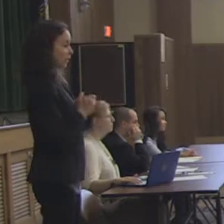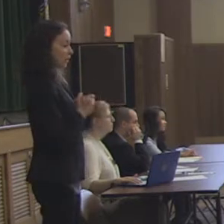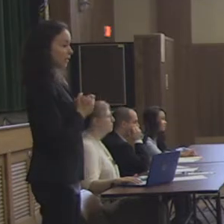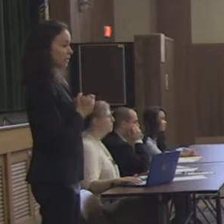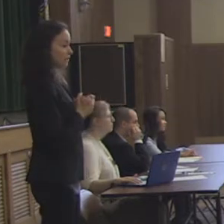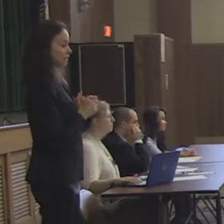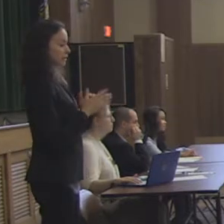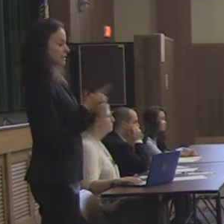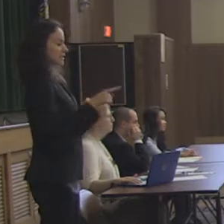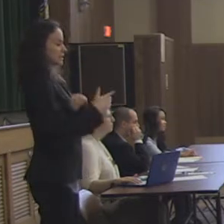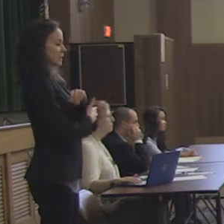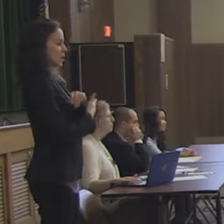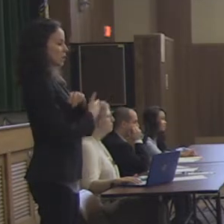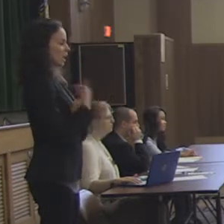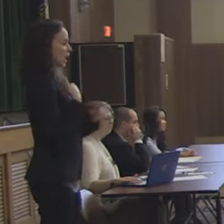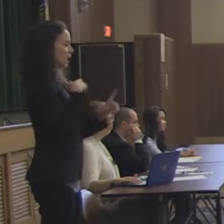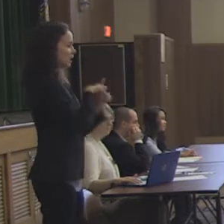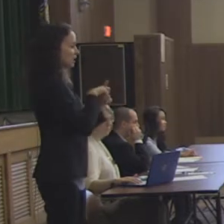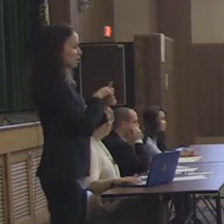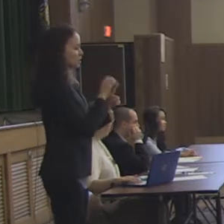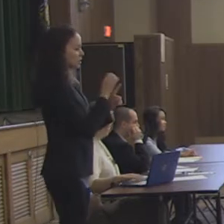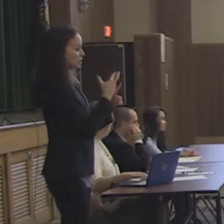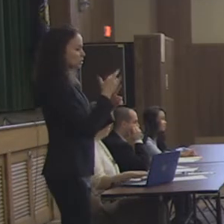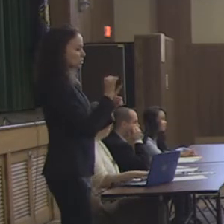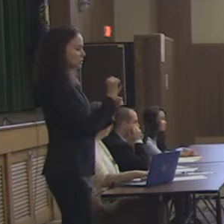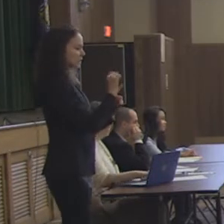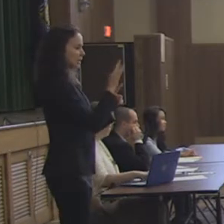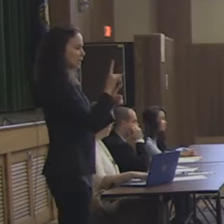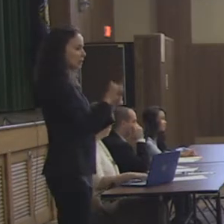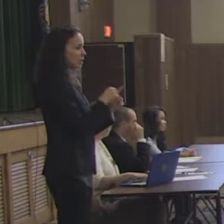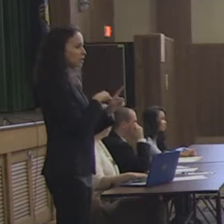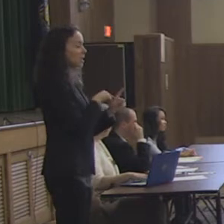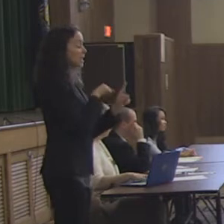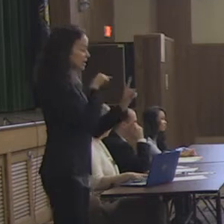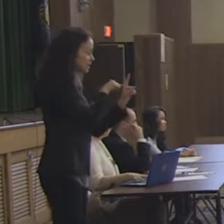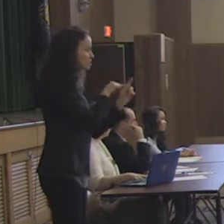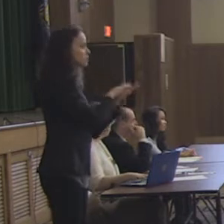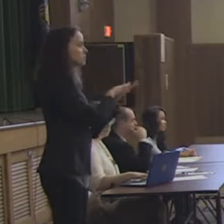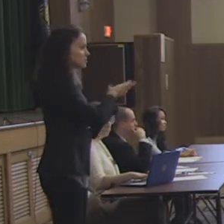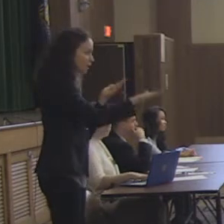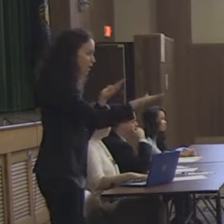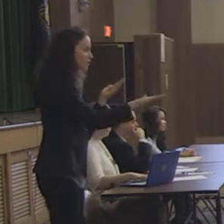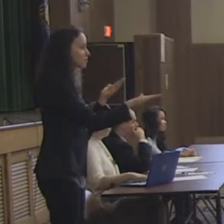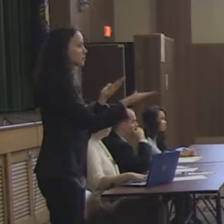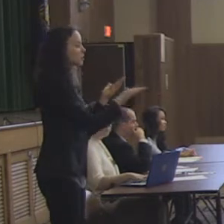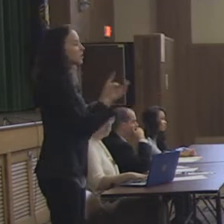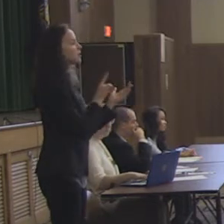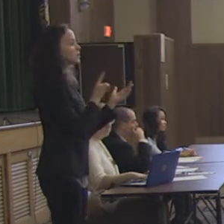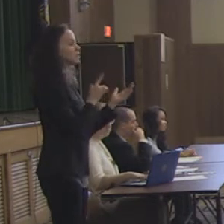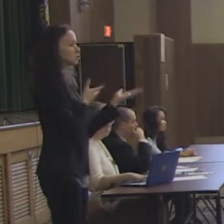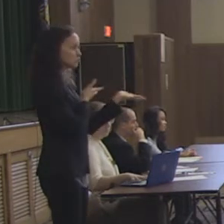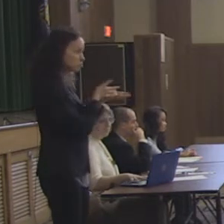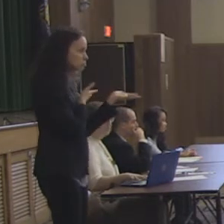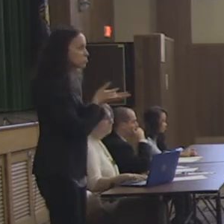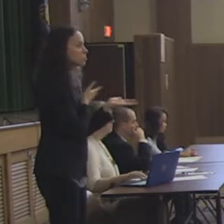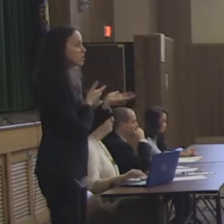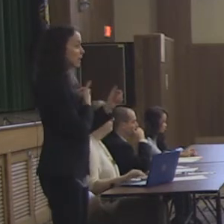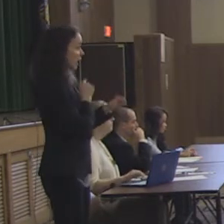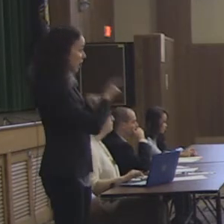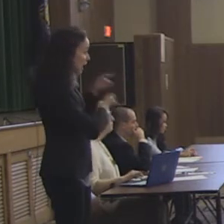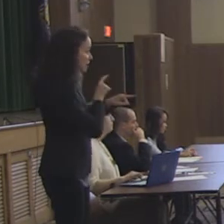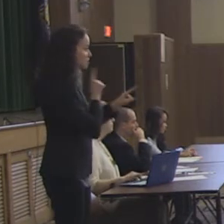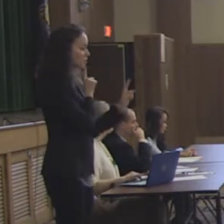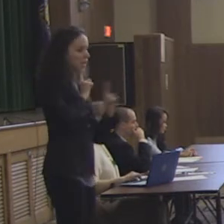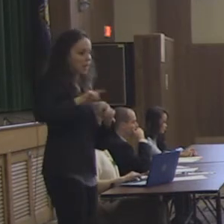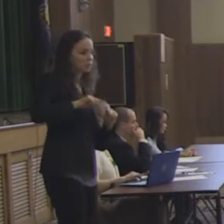the county. I talked to Chris Aikley, and guess what? That man had enough decency to talk to me and answer my questions. She